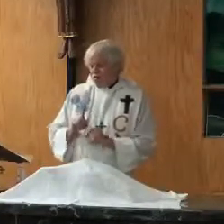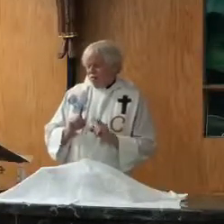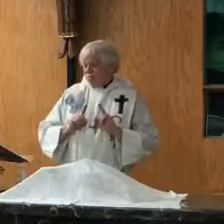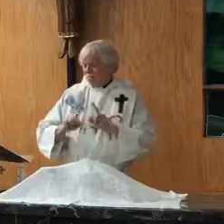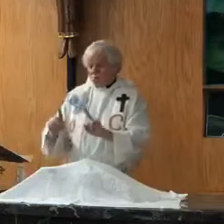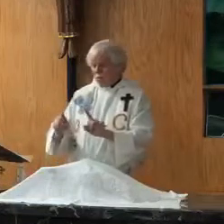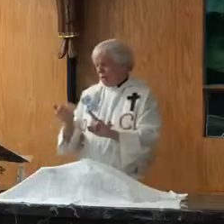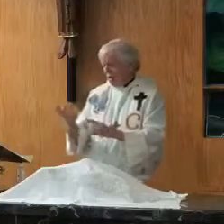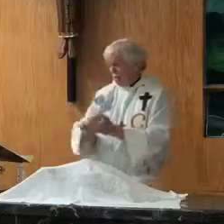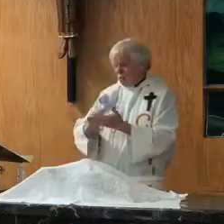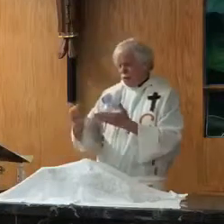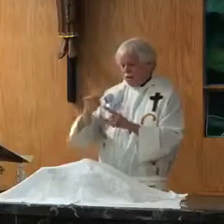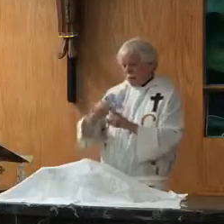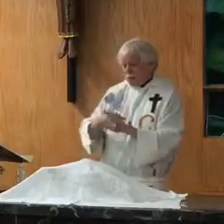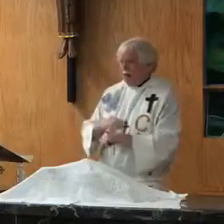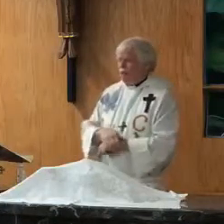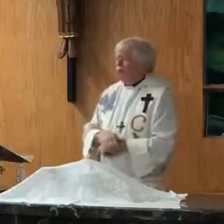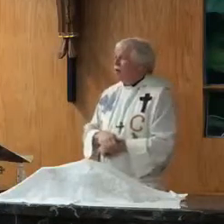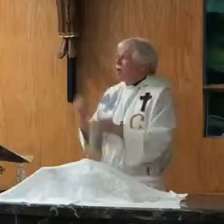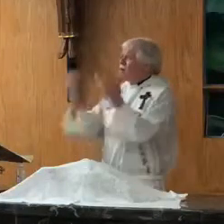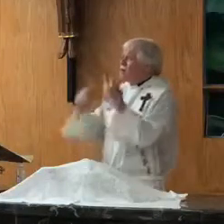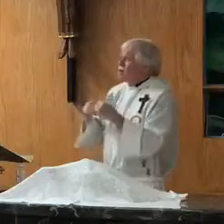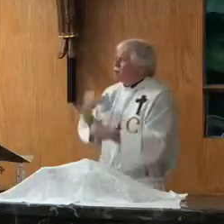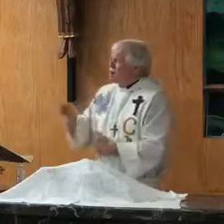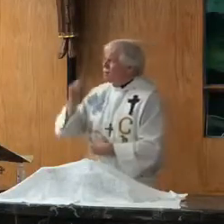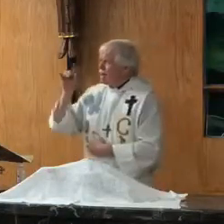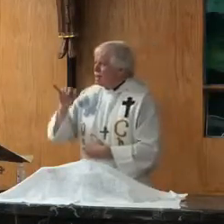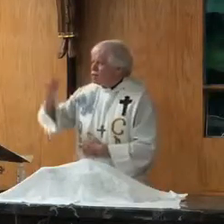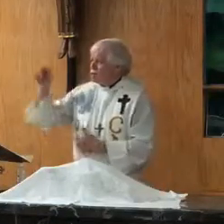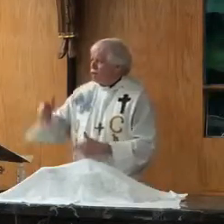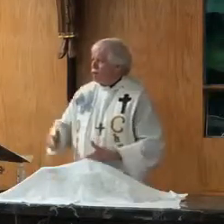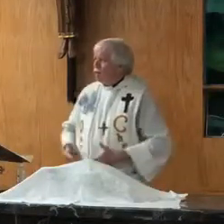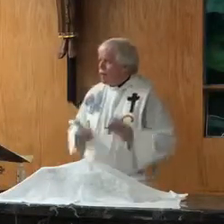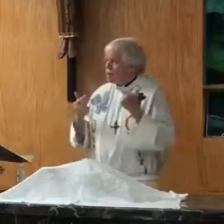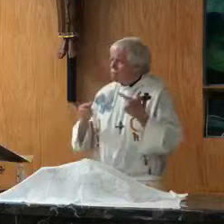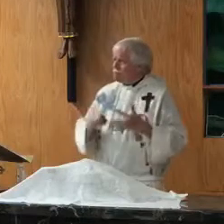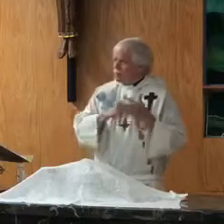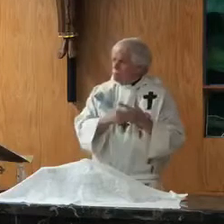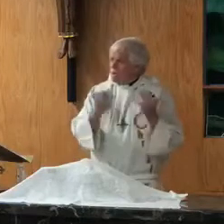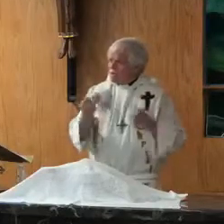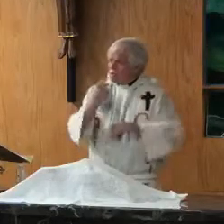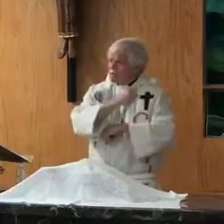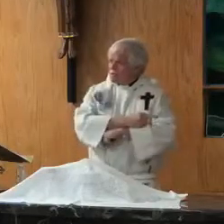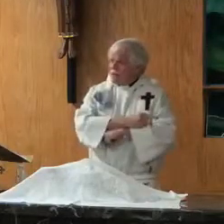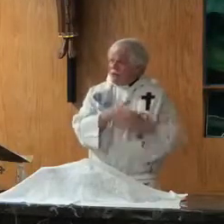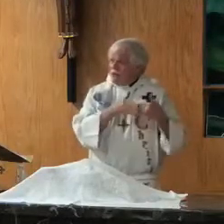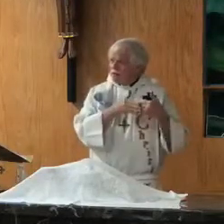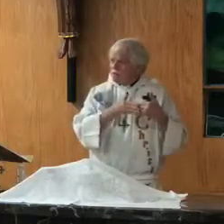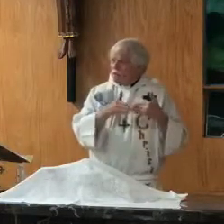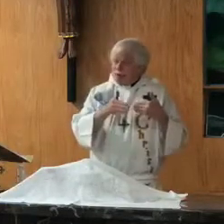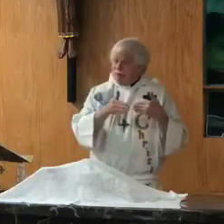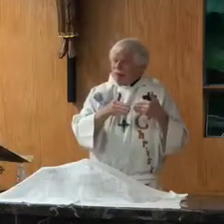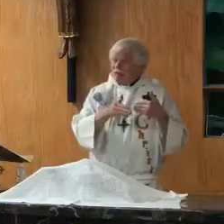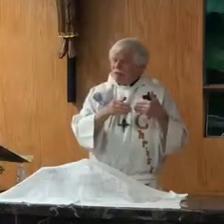or even during a few weeks or a month. You give us an eternal life that begins this day